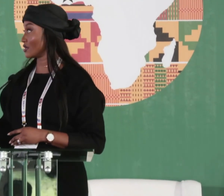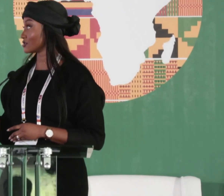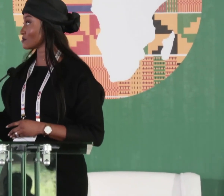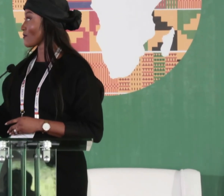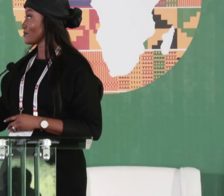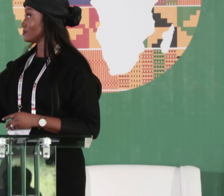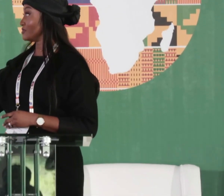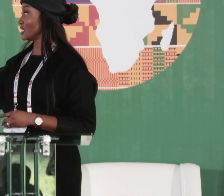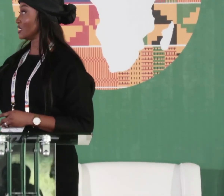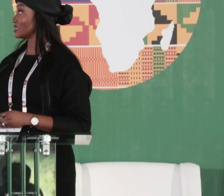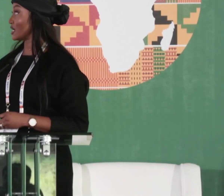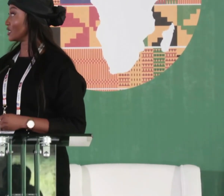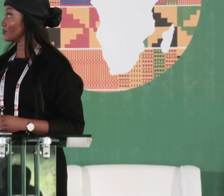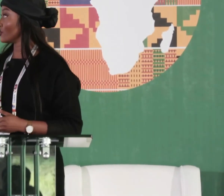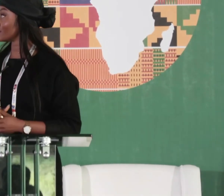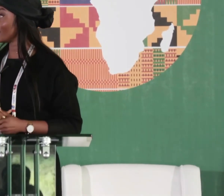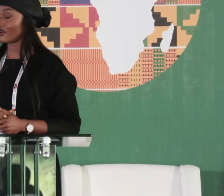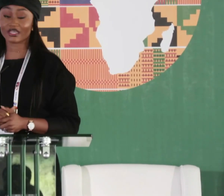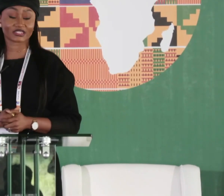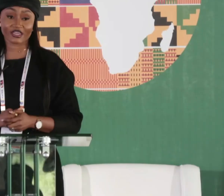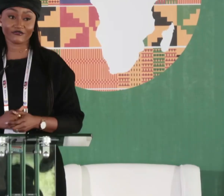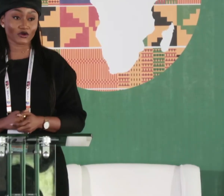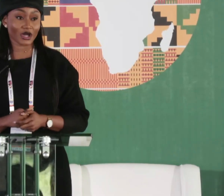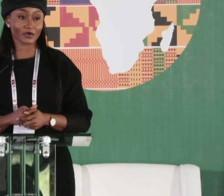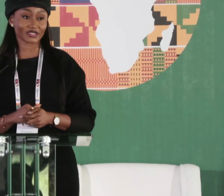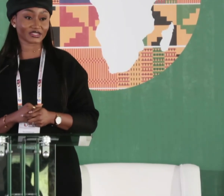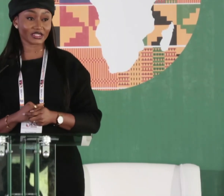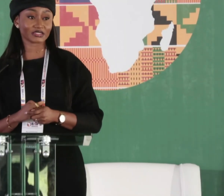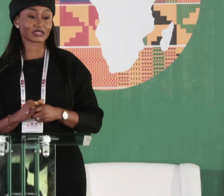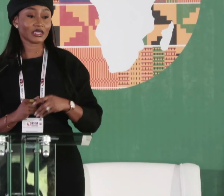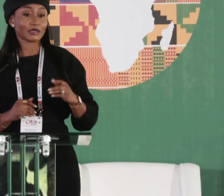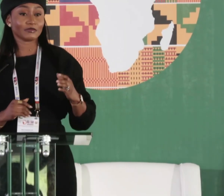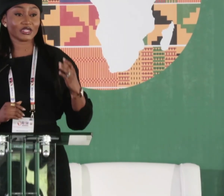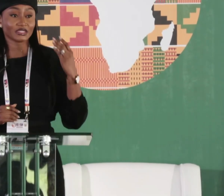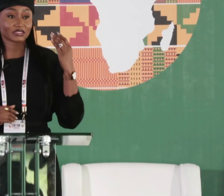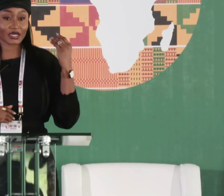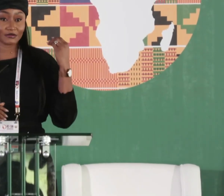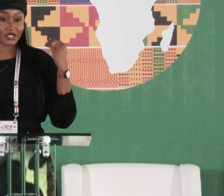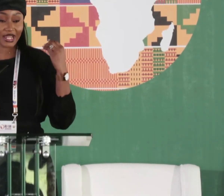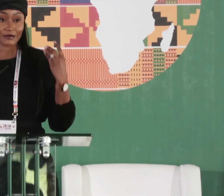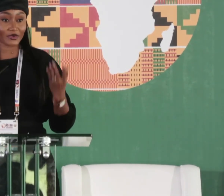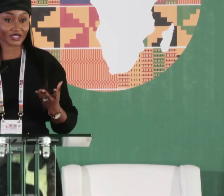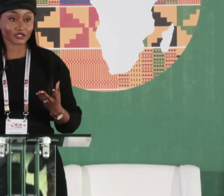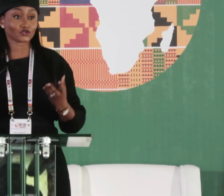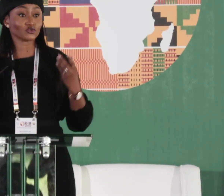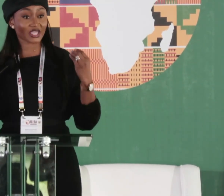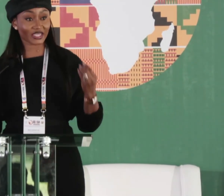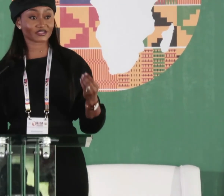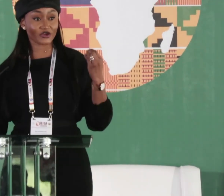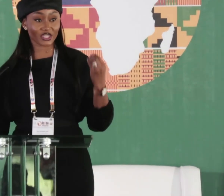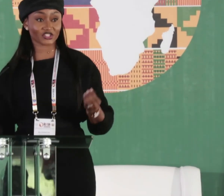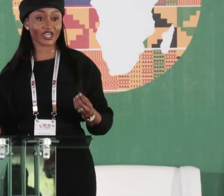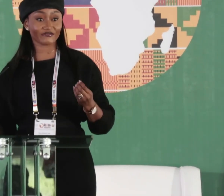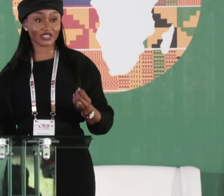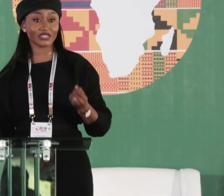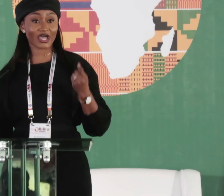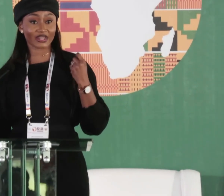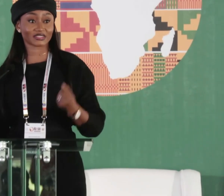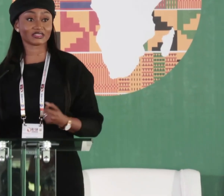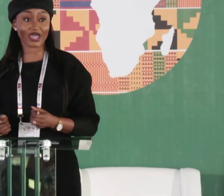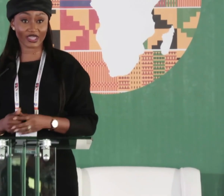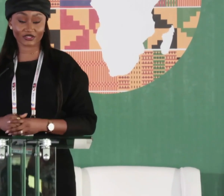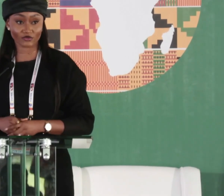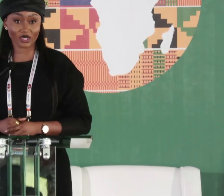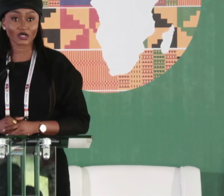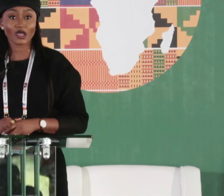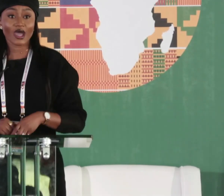personnel, be it the post-violence care focal persons, be it the lab persons who test for HIV and